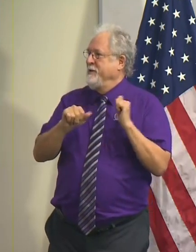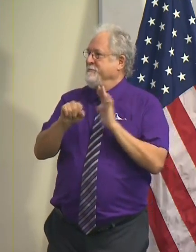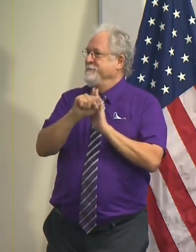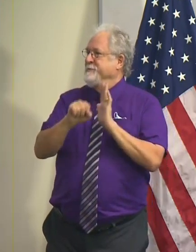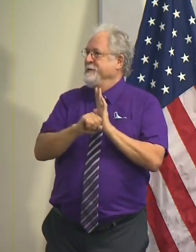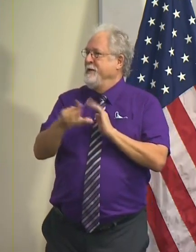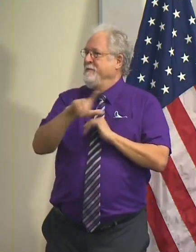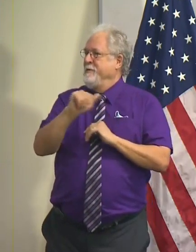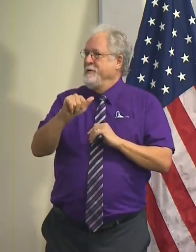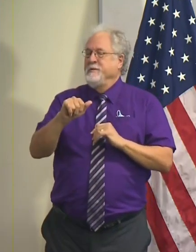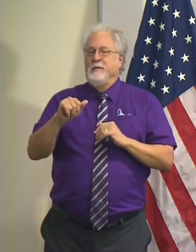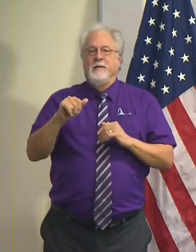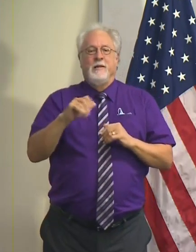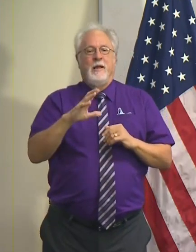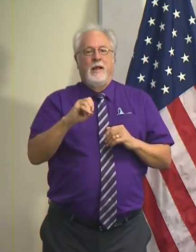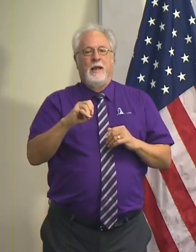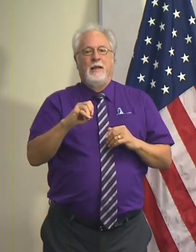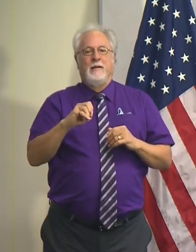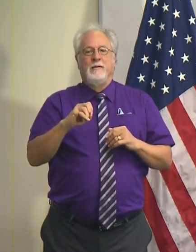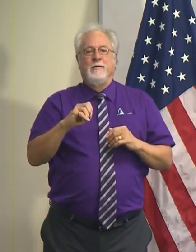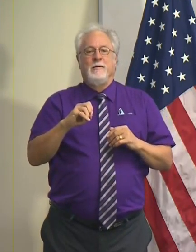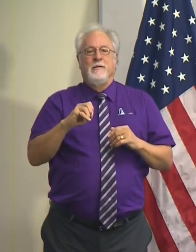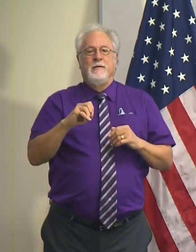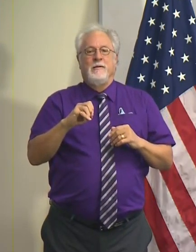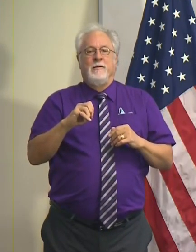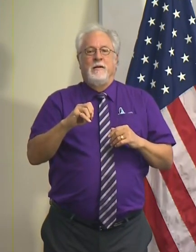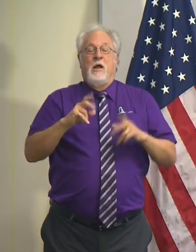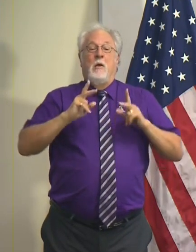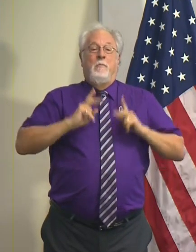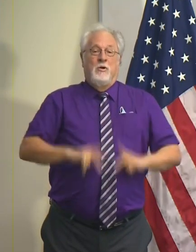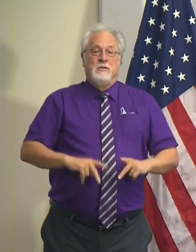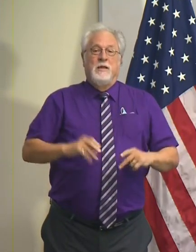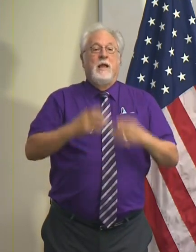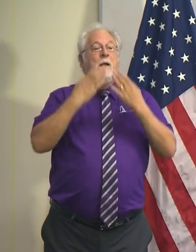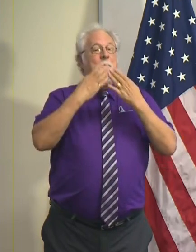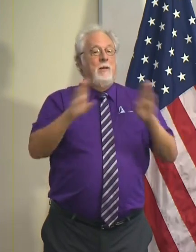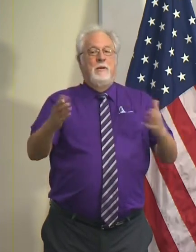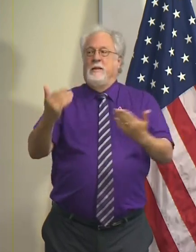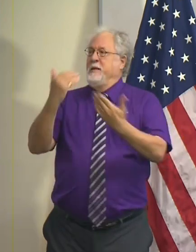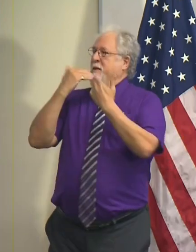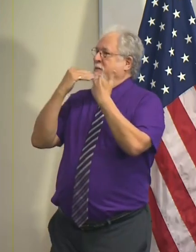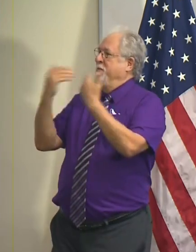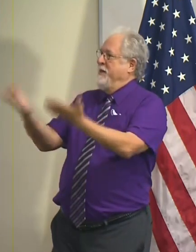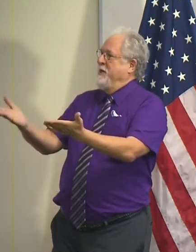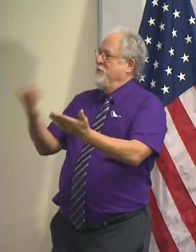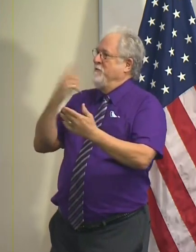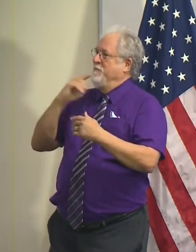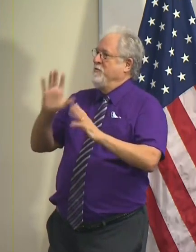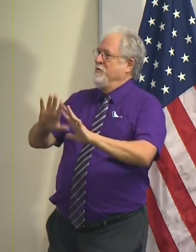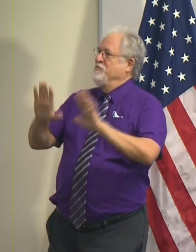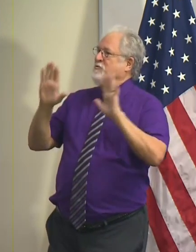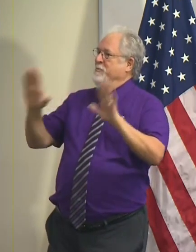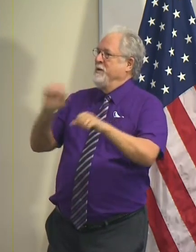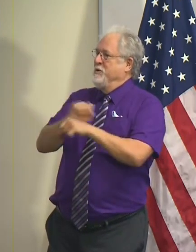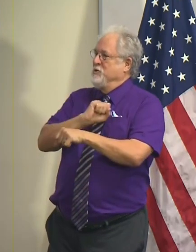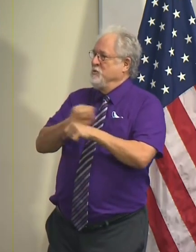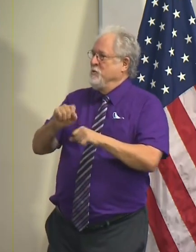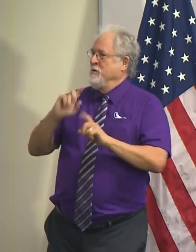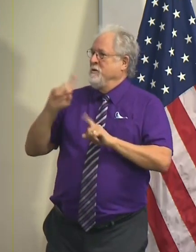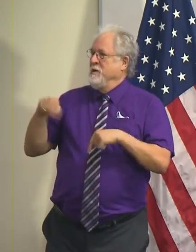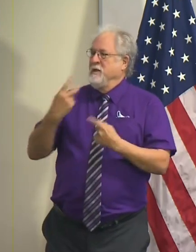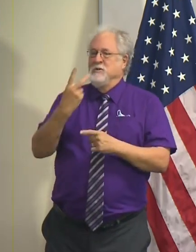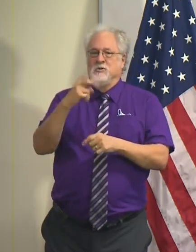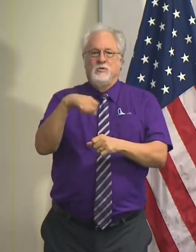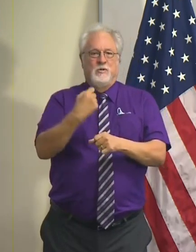of Louisiana, and I wanted to personally and publicly thank him for his tremendous work here over the last